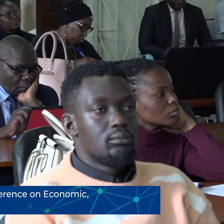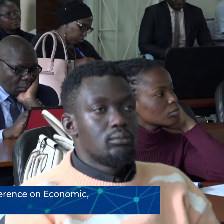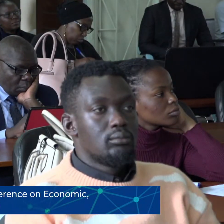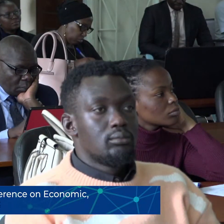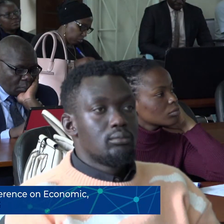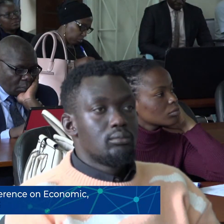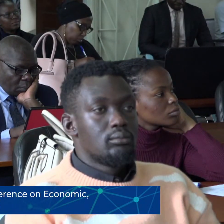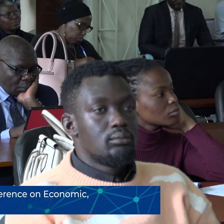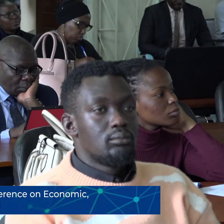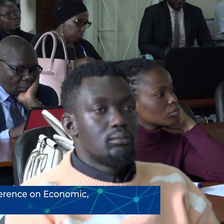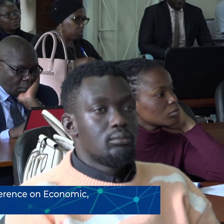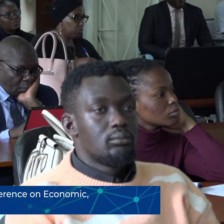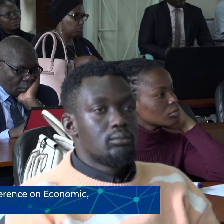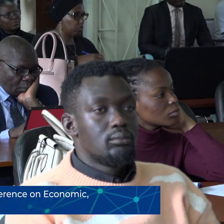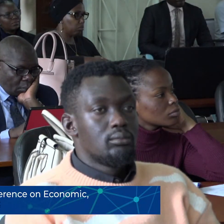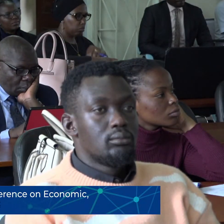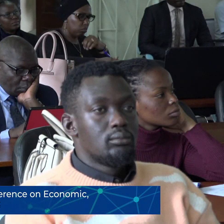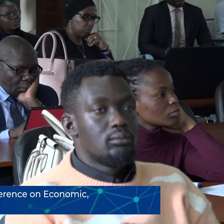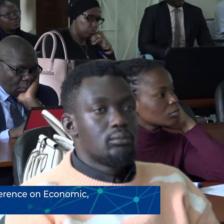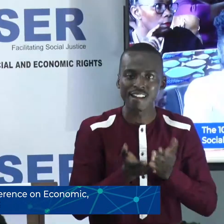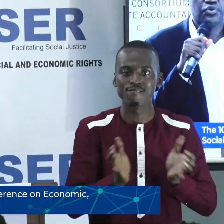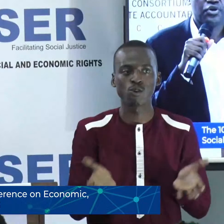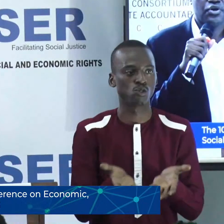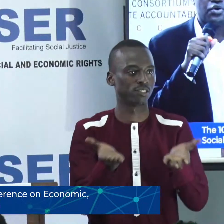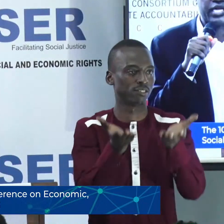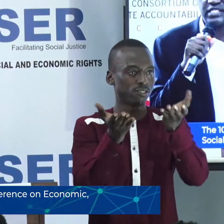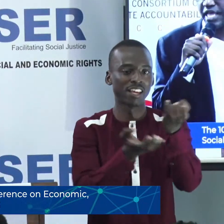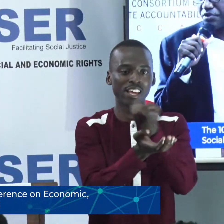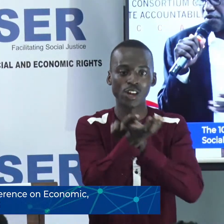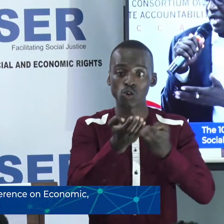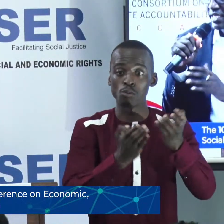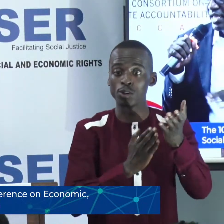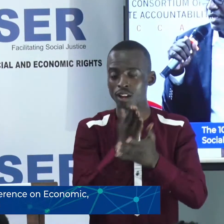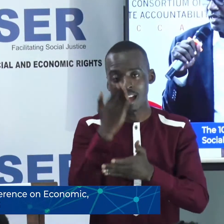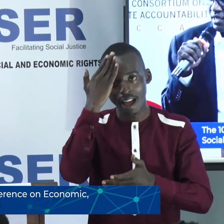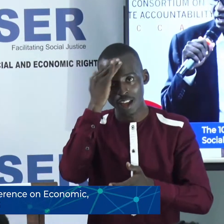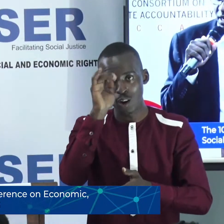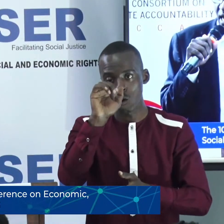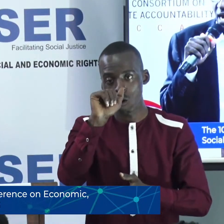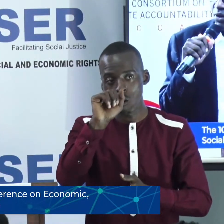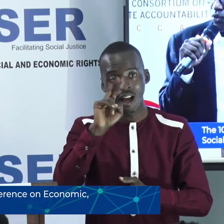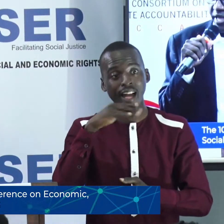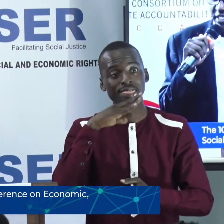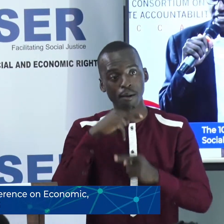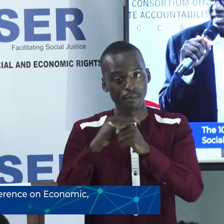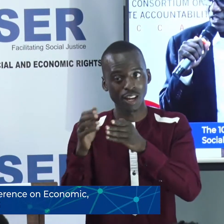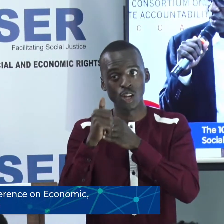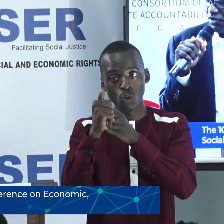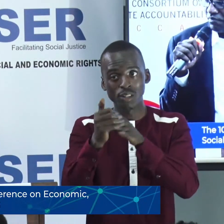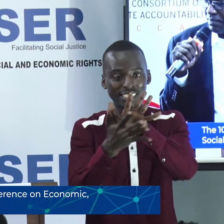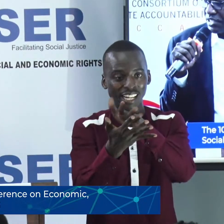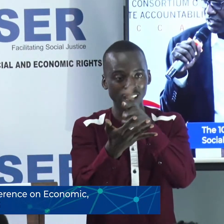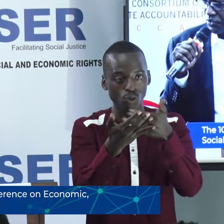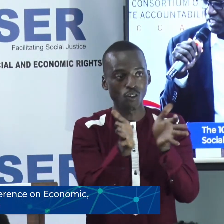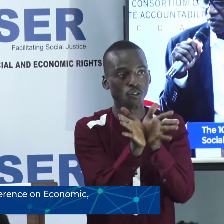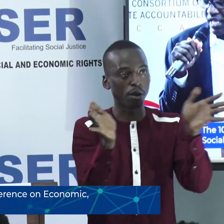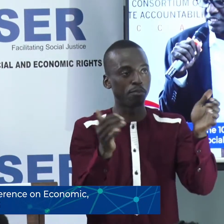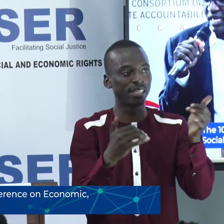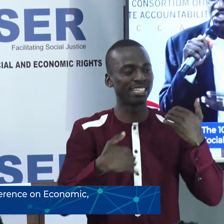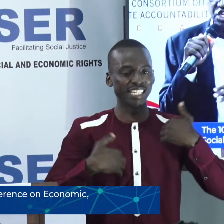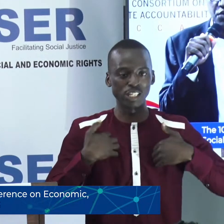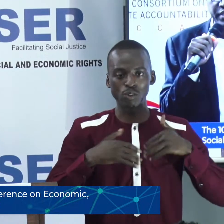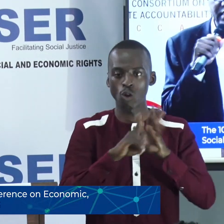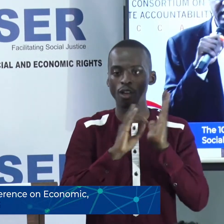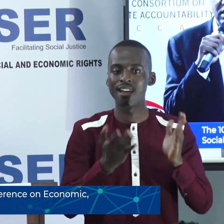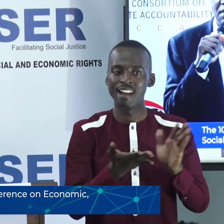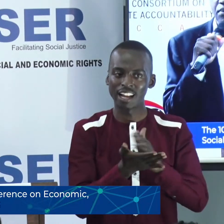inspired the litigation to enforce economic, social, and cultural rights. I know Arthur, who heads the network of public interest lawyers, can